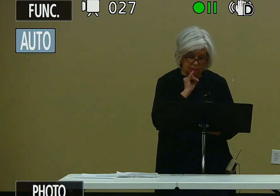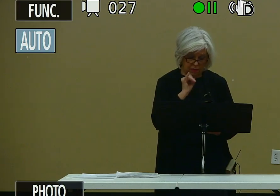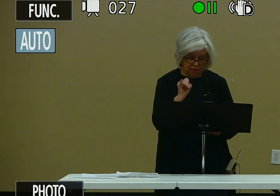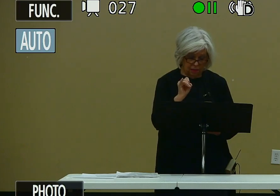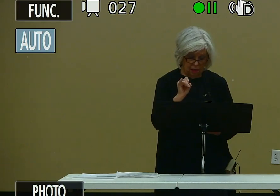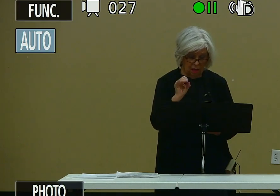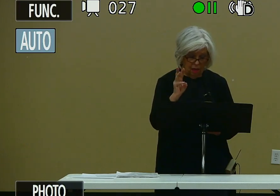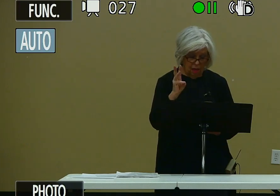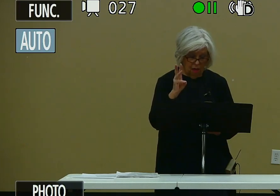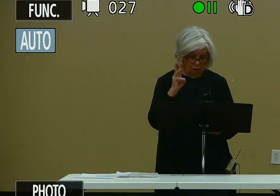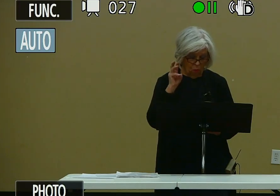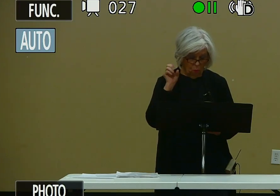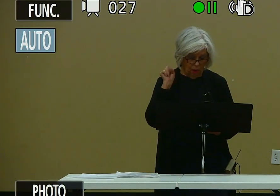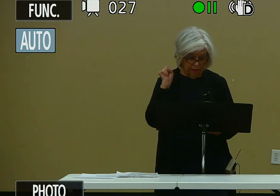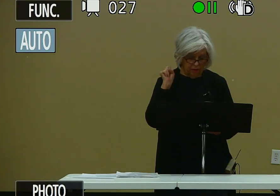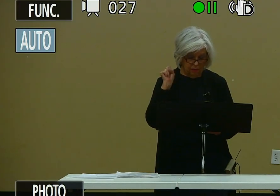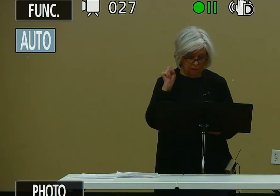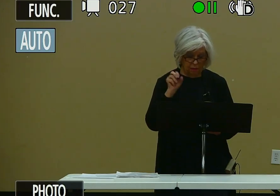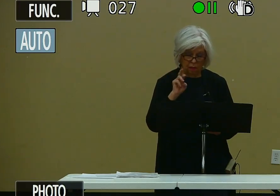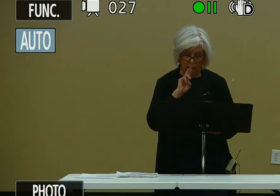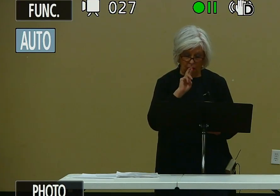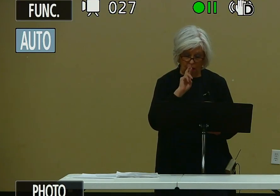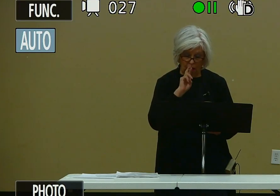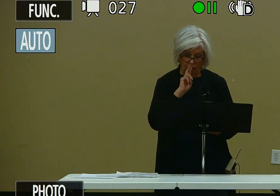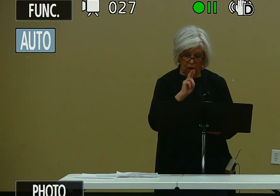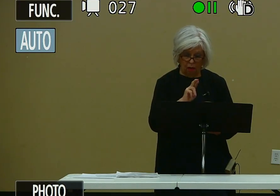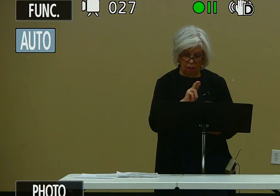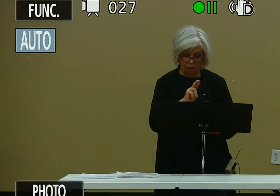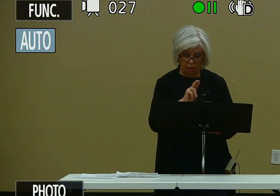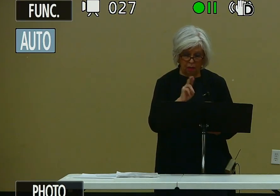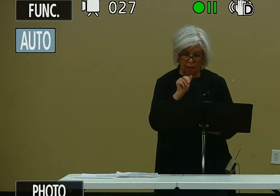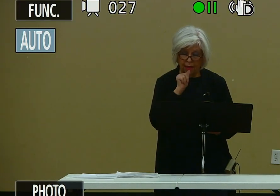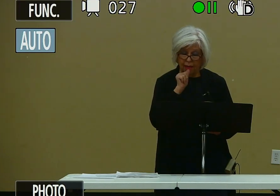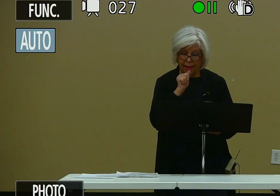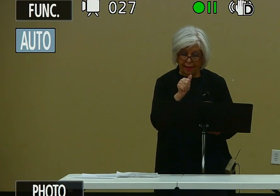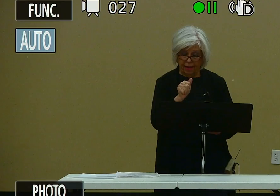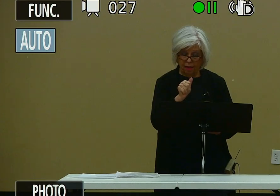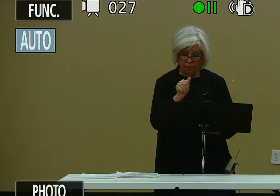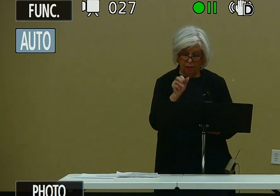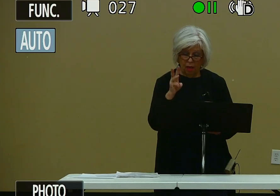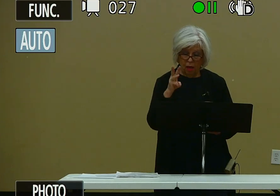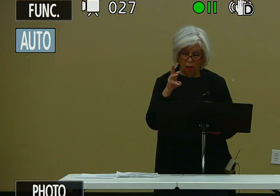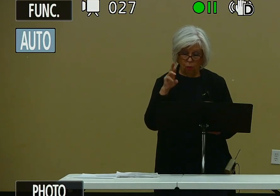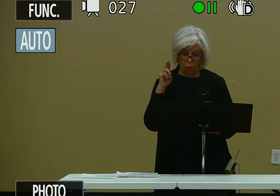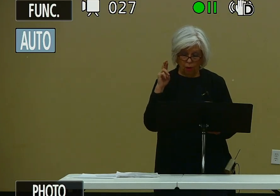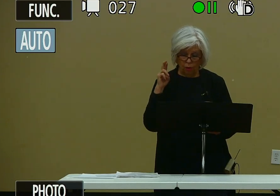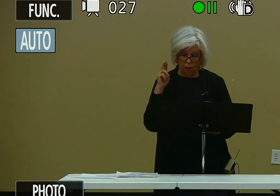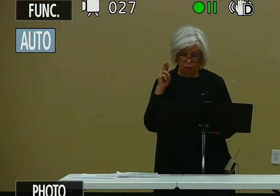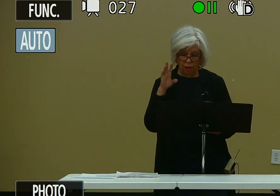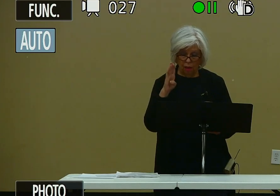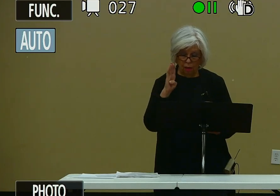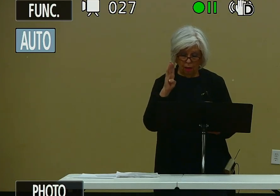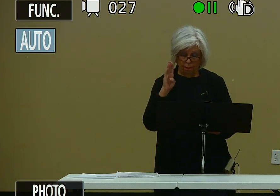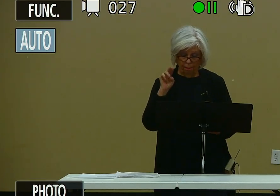is, was, are, am, were,